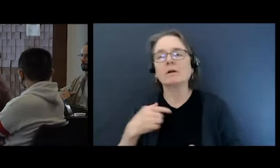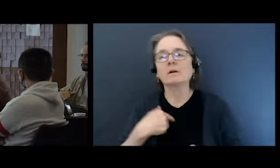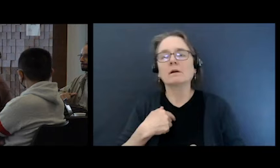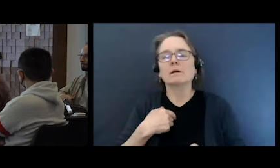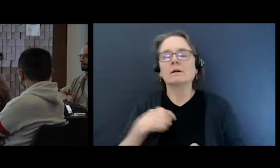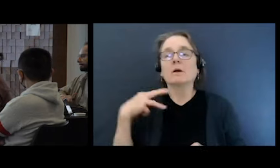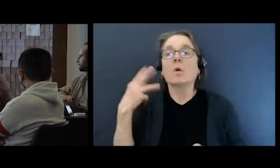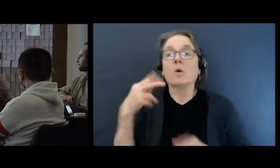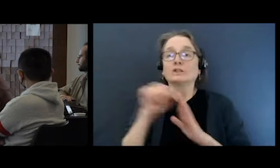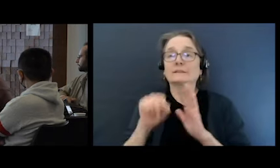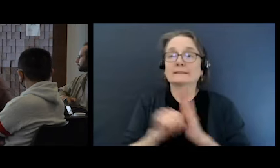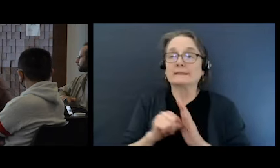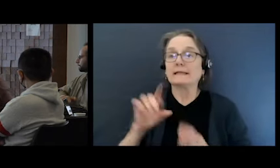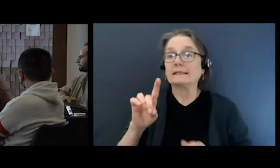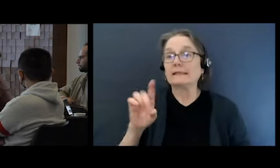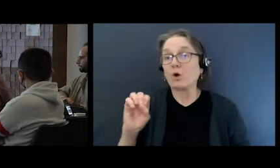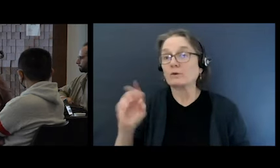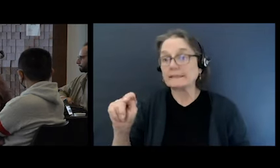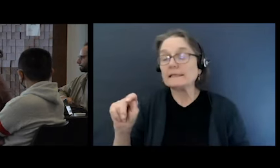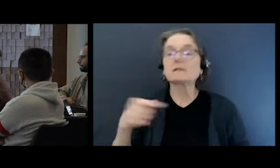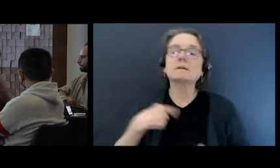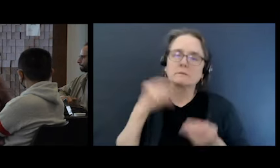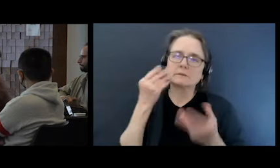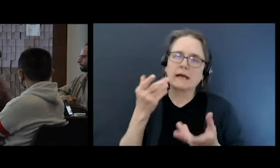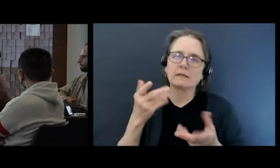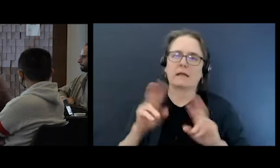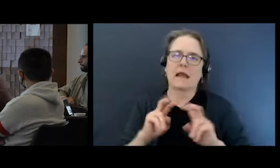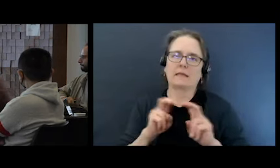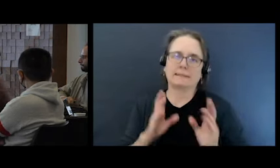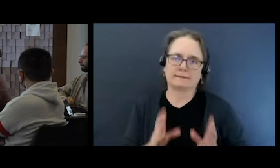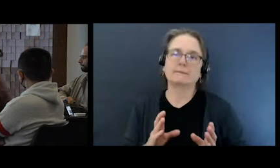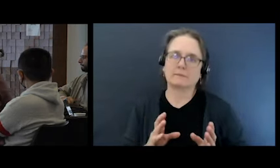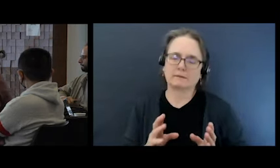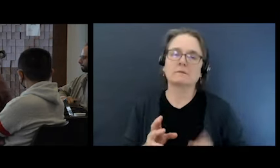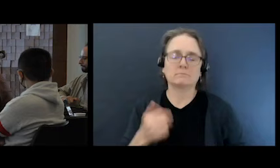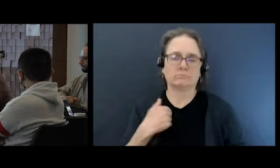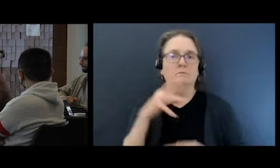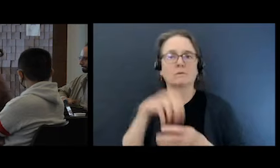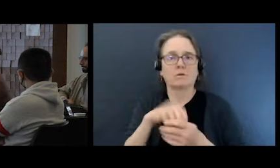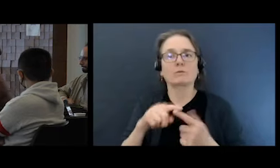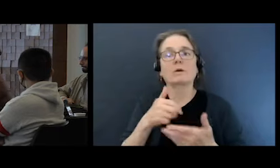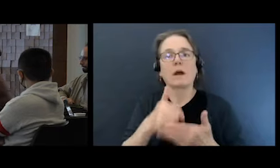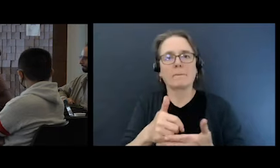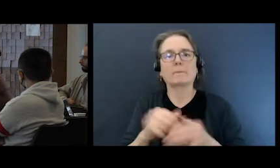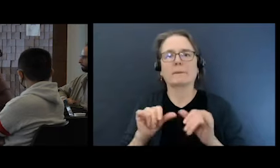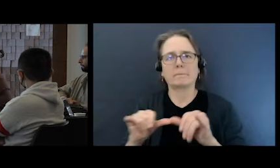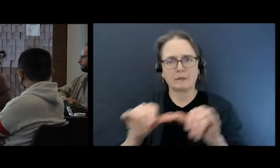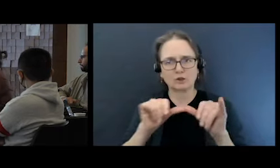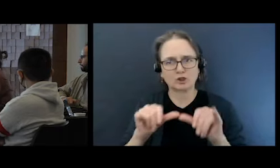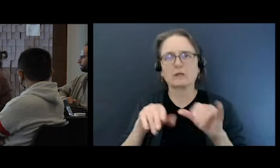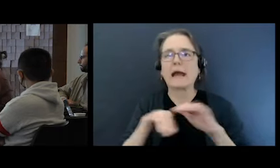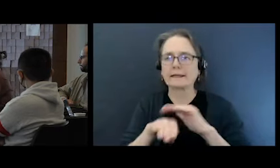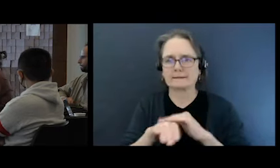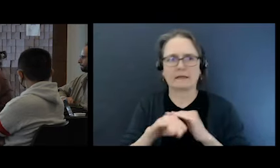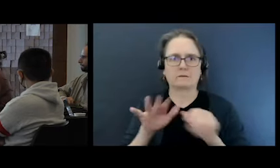Department of Transportation, and I'm involved in helping to measure access in the state of